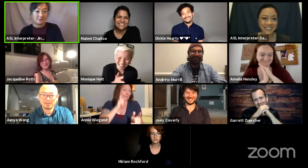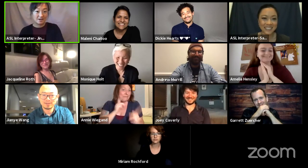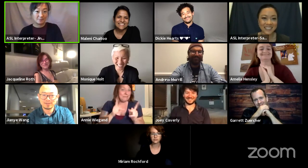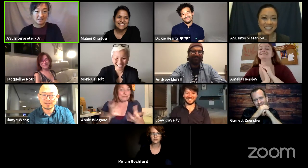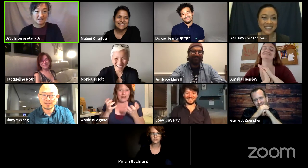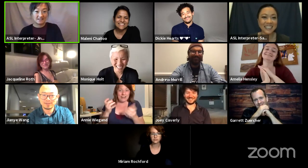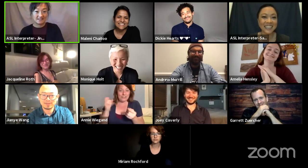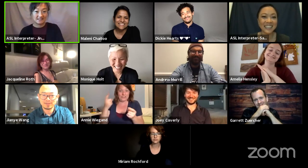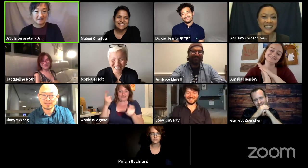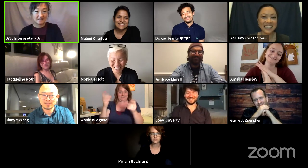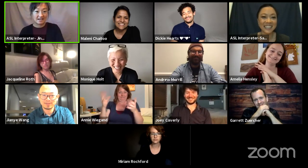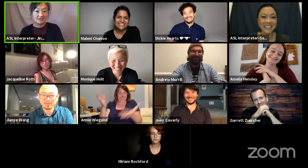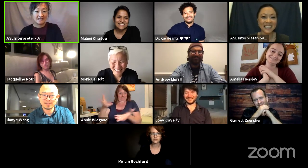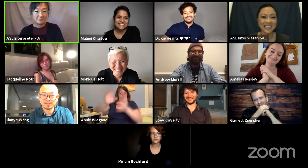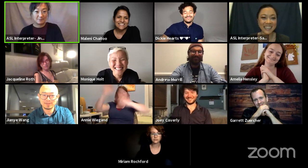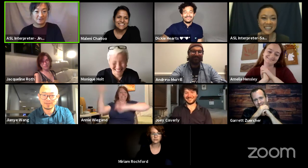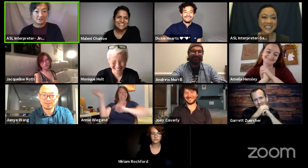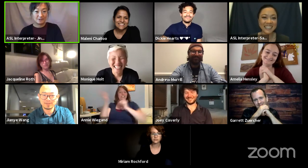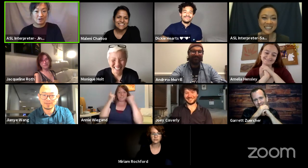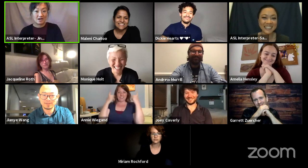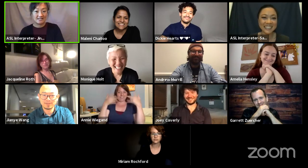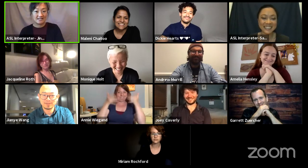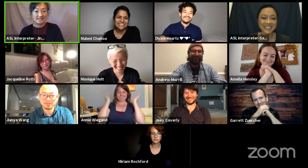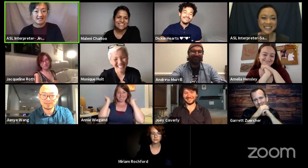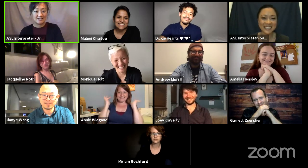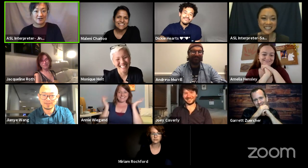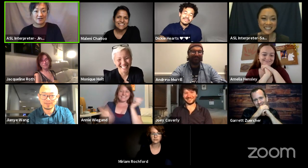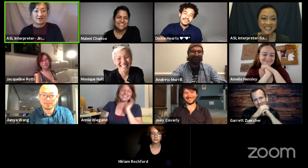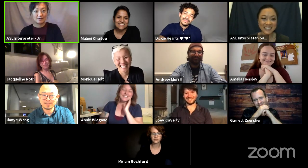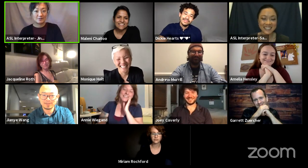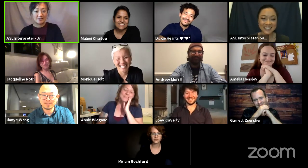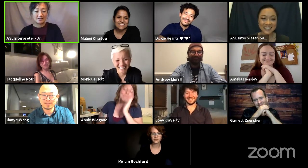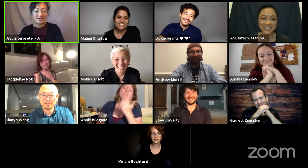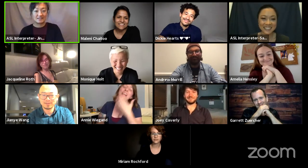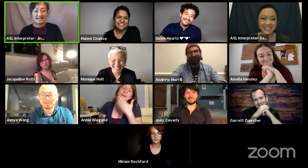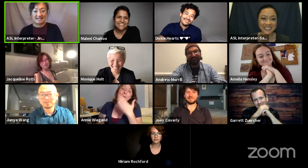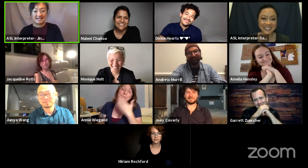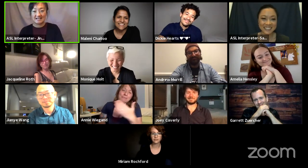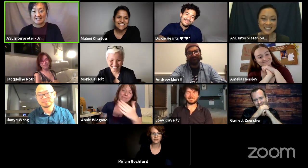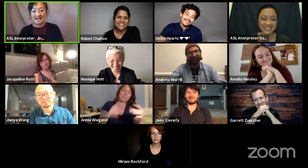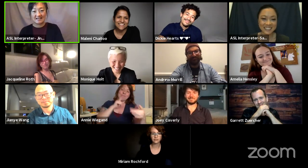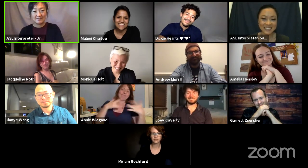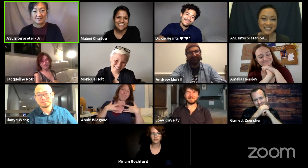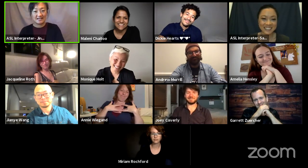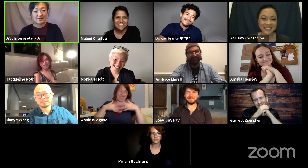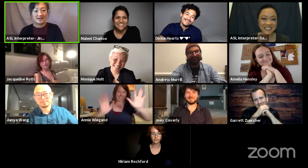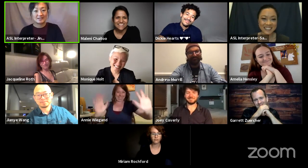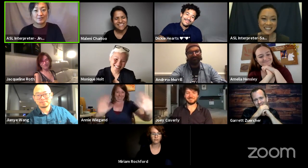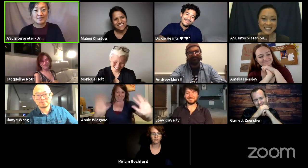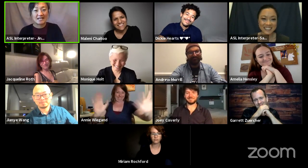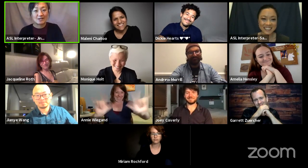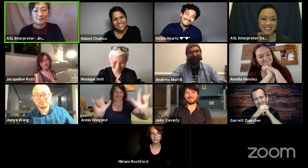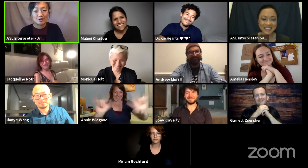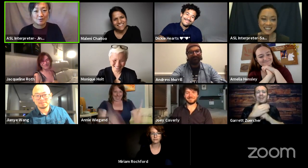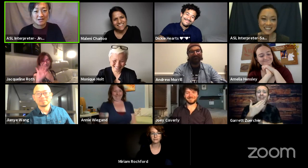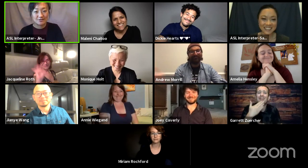bottle, because I think all deaf people just want, you know, everyone to be able to understand it and not even think about it. So thank you so much,